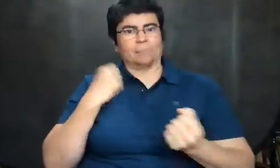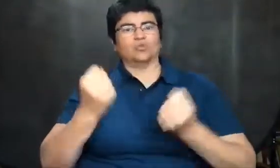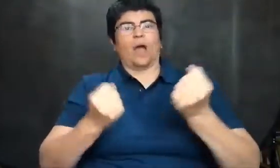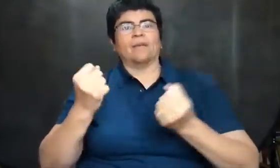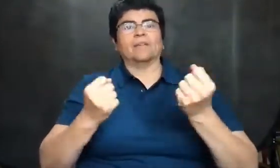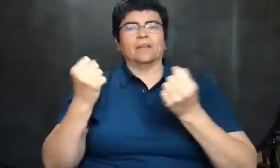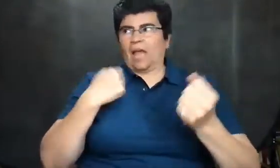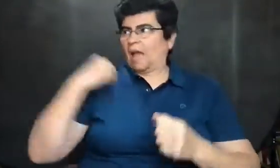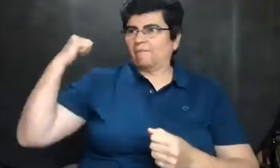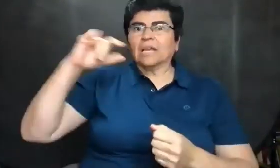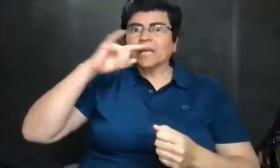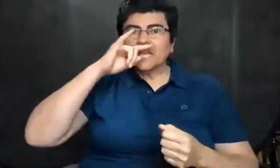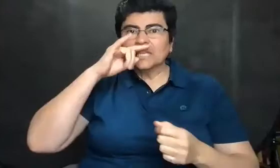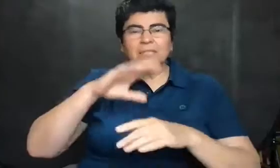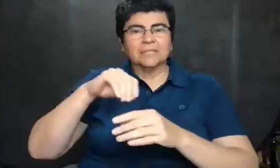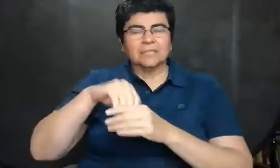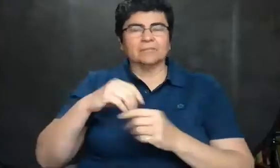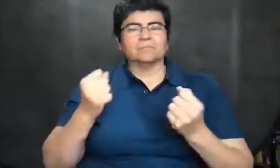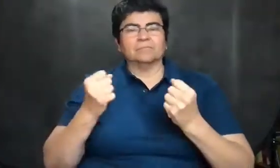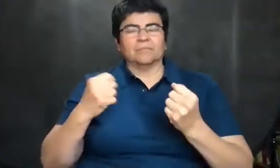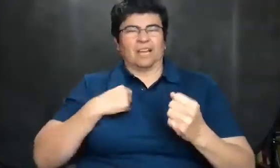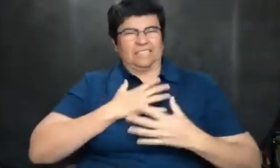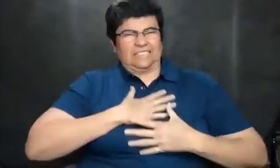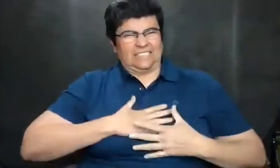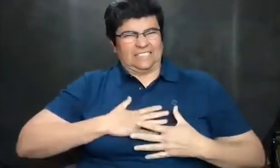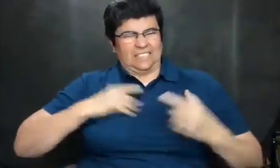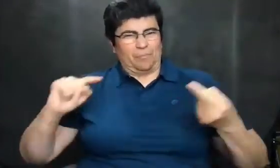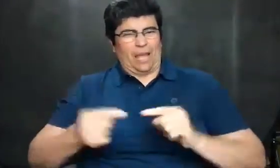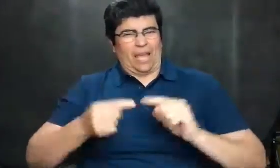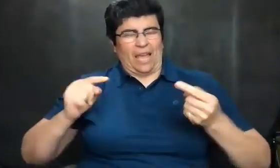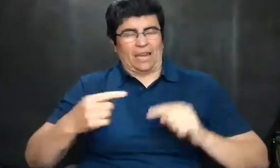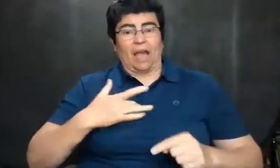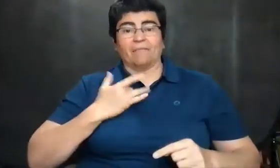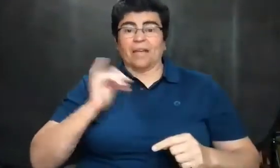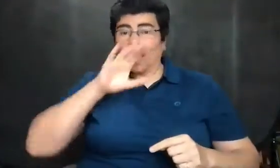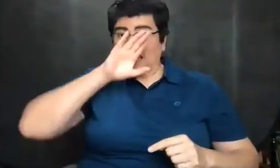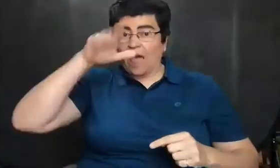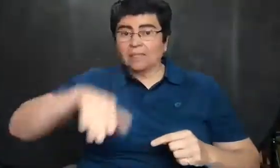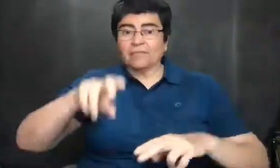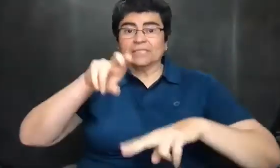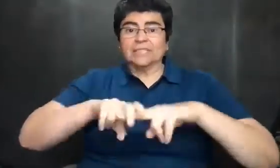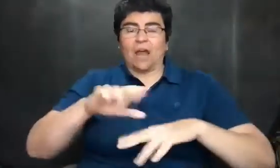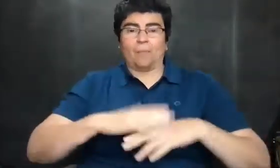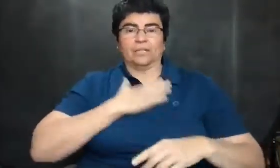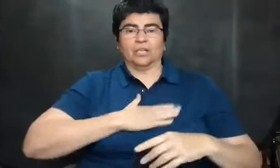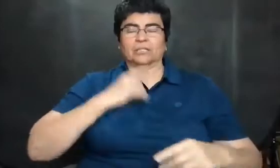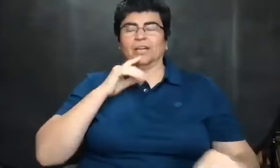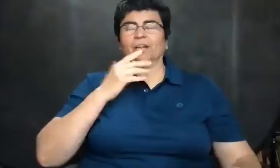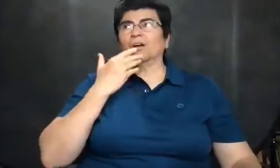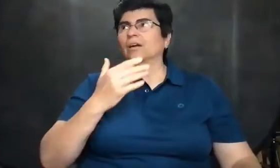kids on board. And then I got this pressure in my chest, and I felt like an elephant was sitting on my chest. And I thought, good God, I'm having a heart attack.